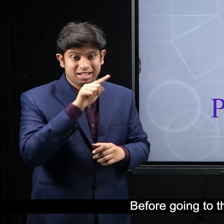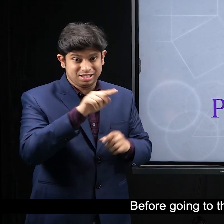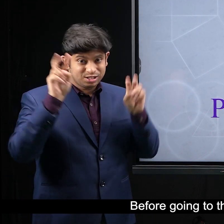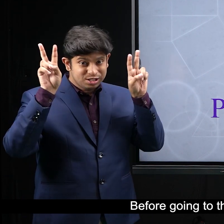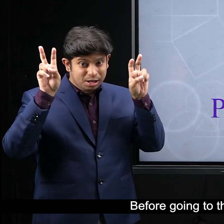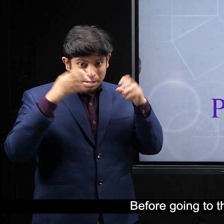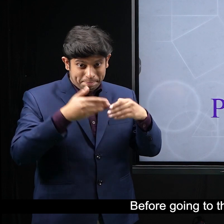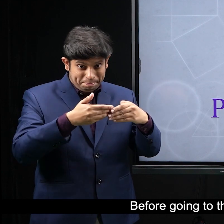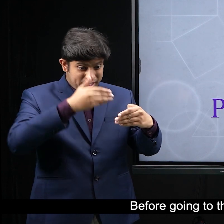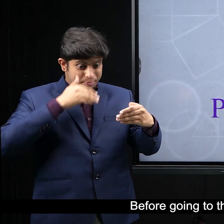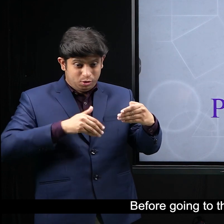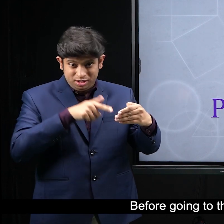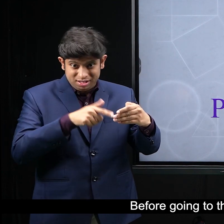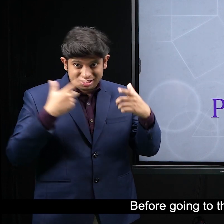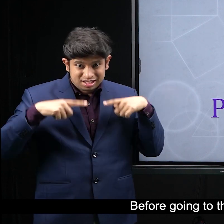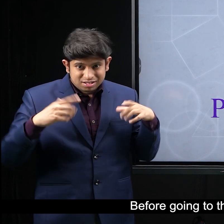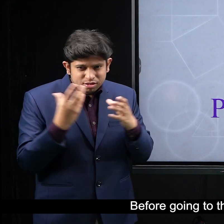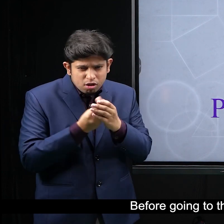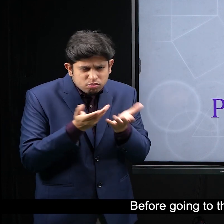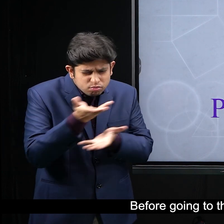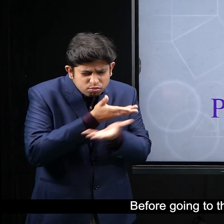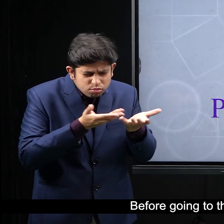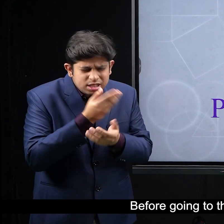Before going to the topic, let us discuss few points.